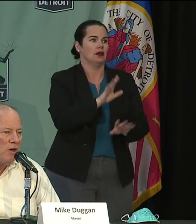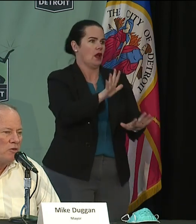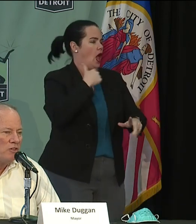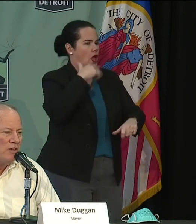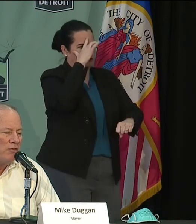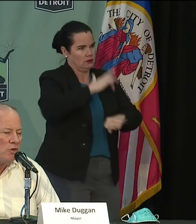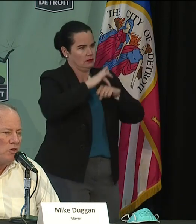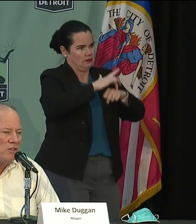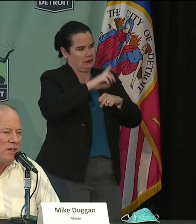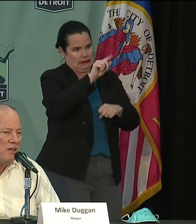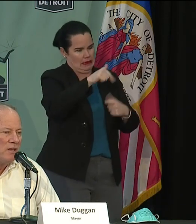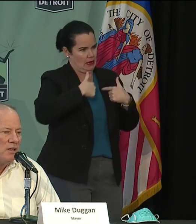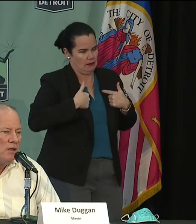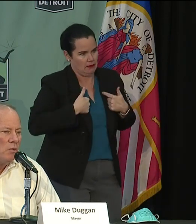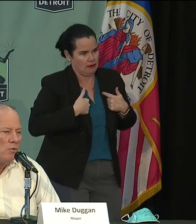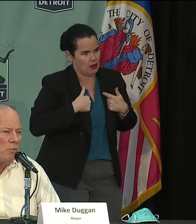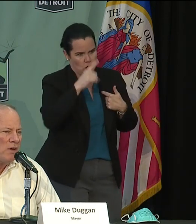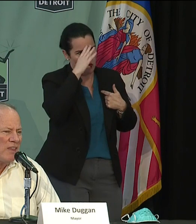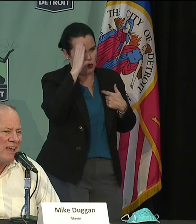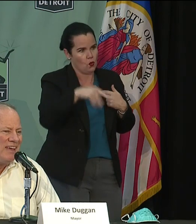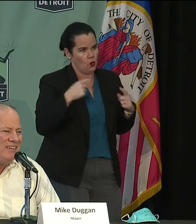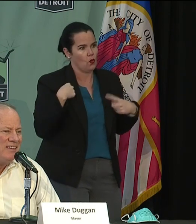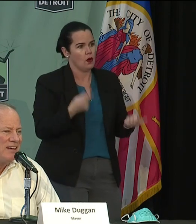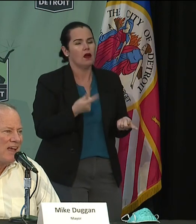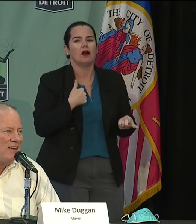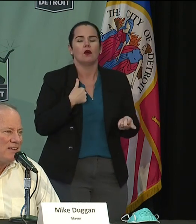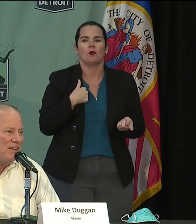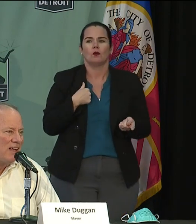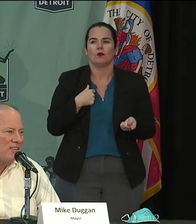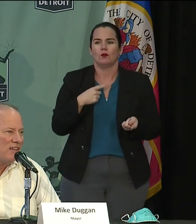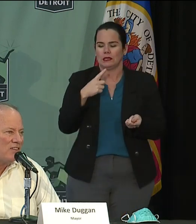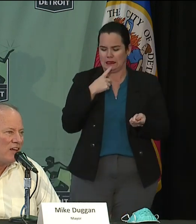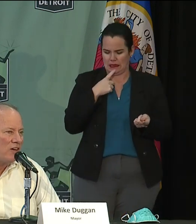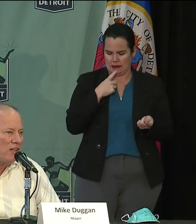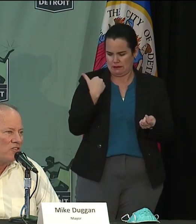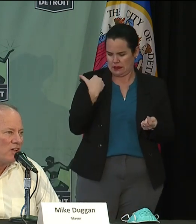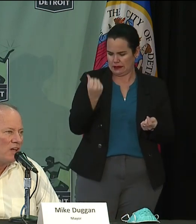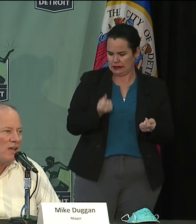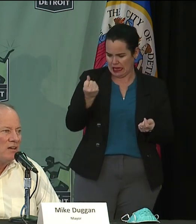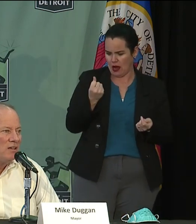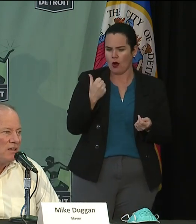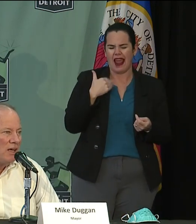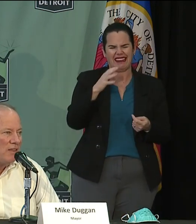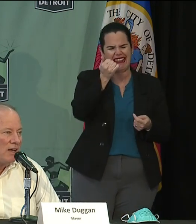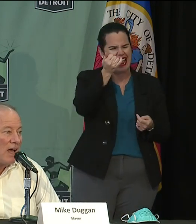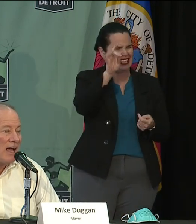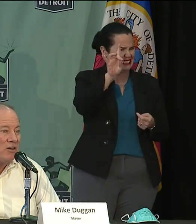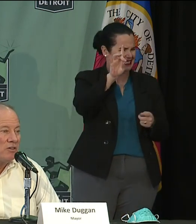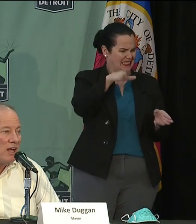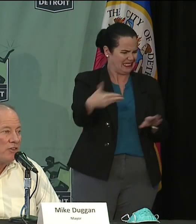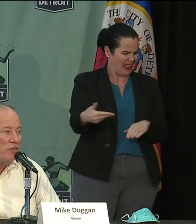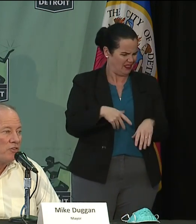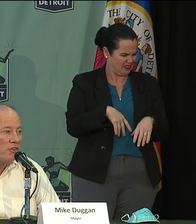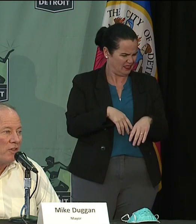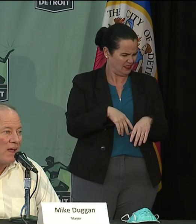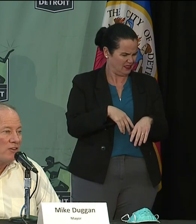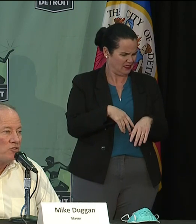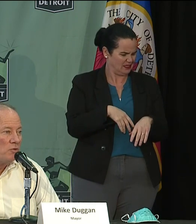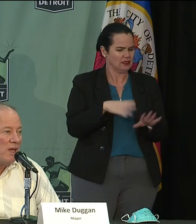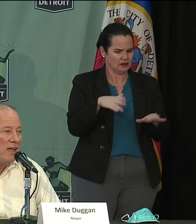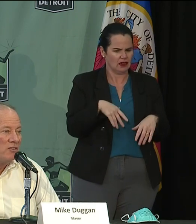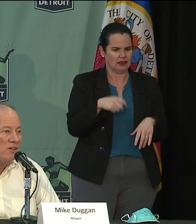everybody knows. If you looked at, we reported, I think, 18 and 19 deaths on Saturday and Sunday, and then higher deaths